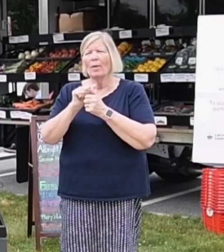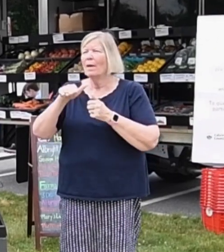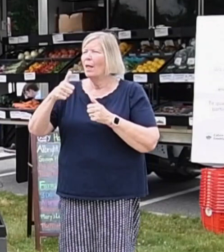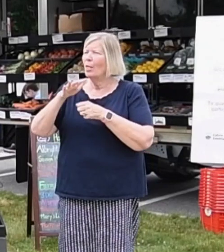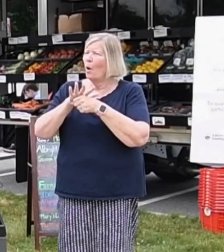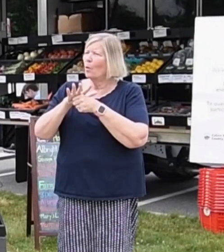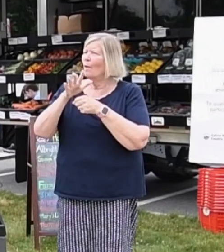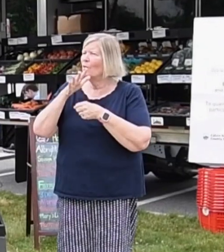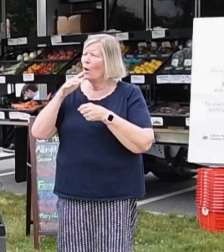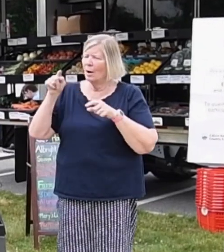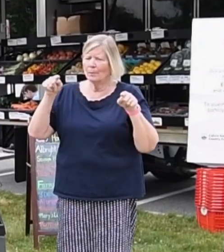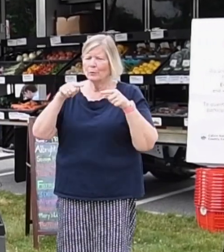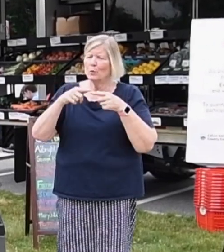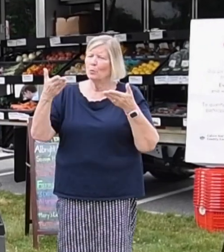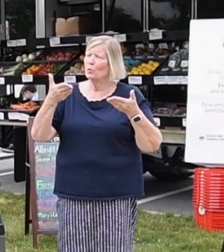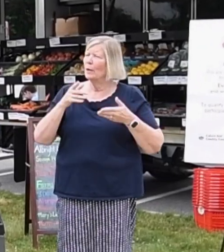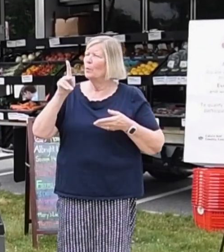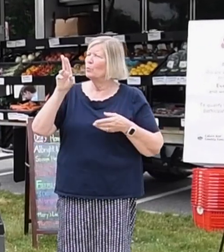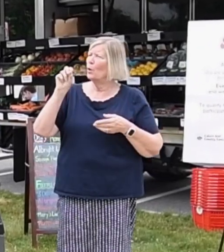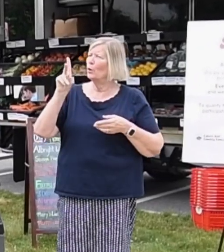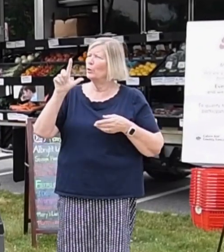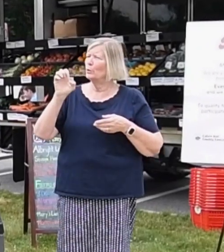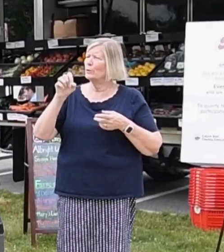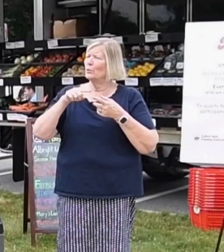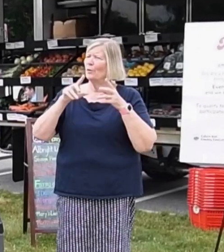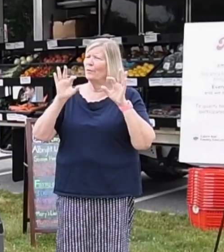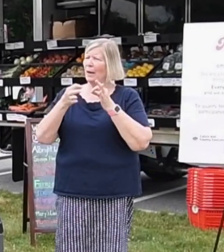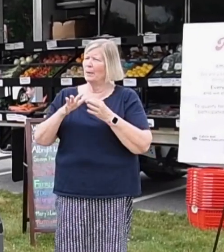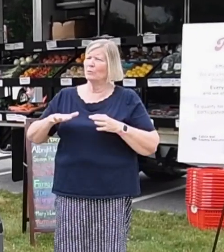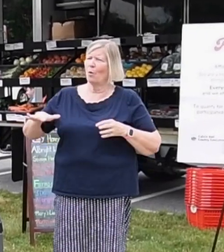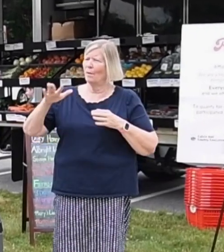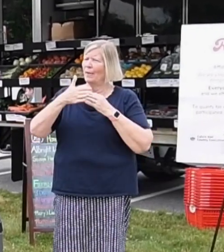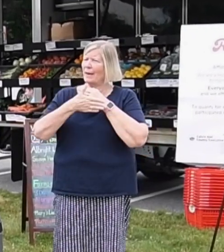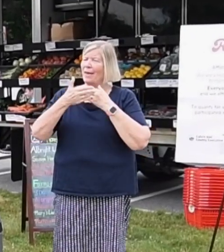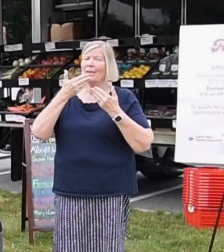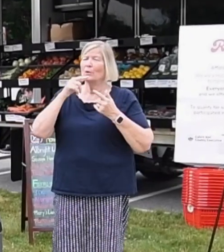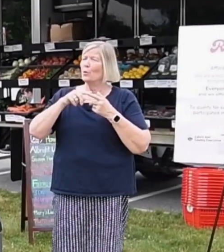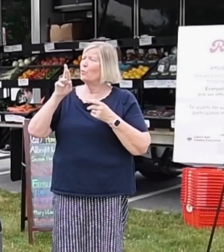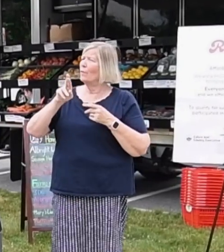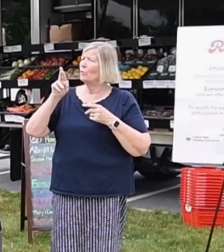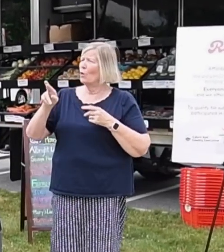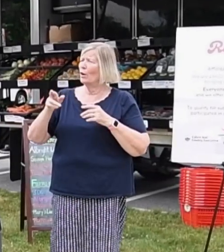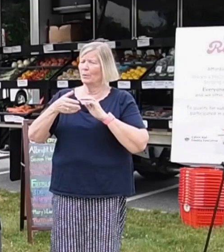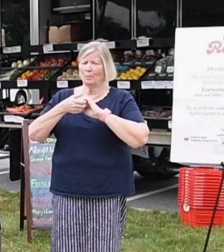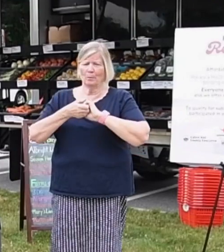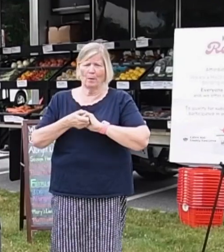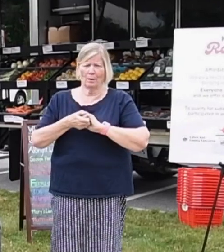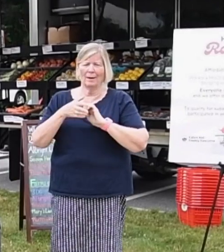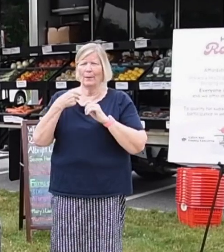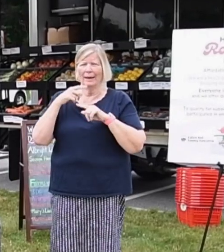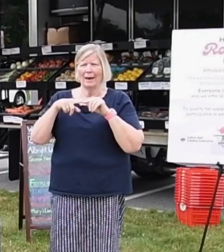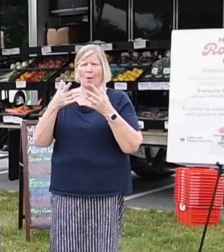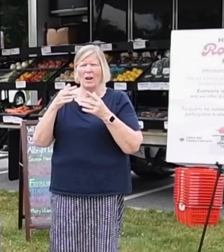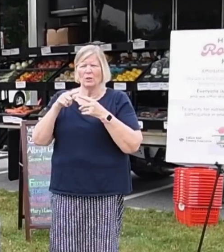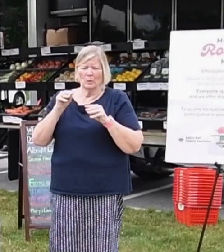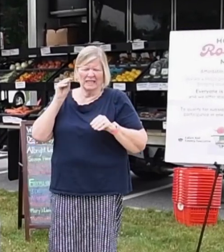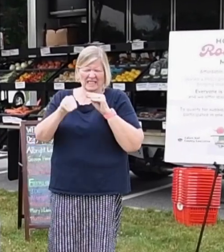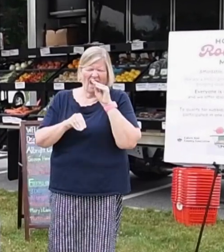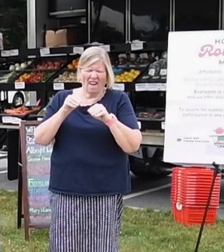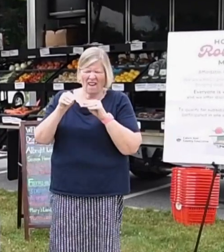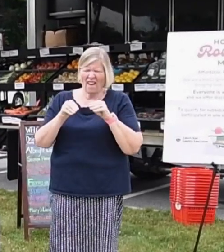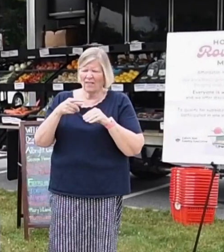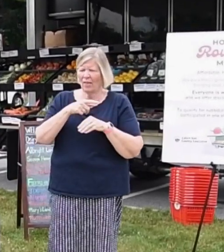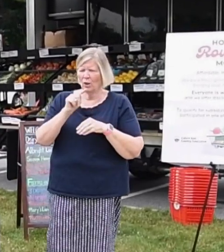to families across the county. Thank you to our Roving Radish partners, and we can't wait to stuff the truck full of zucchini